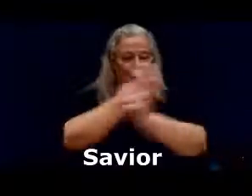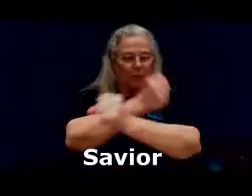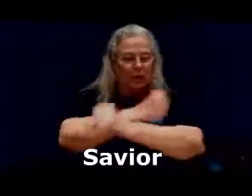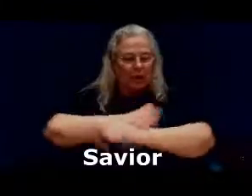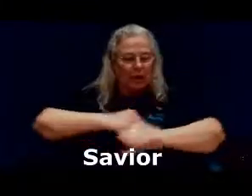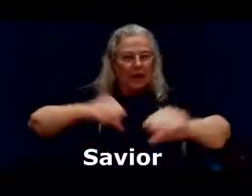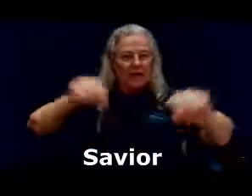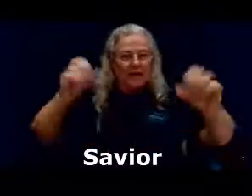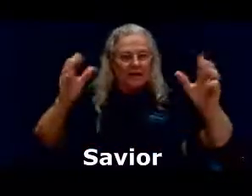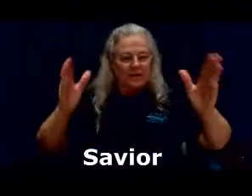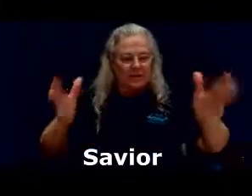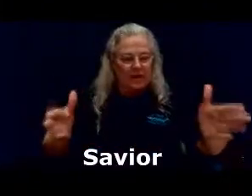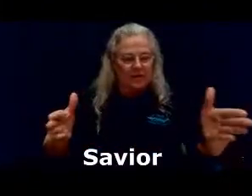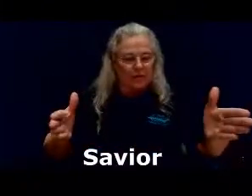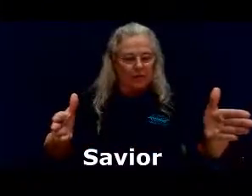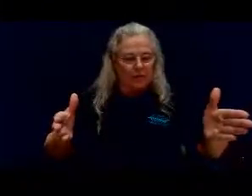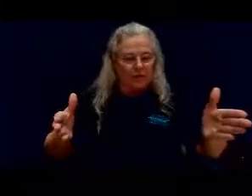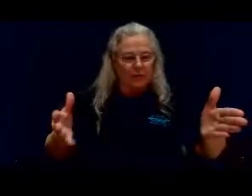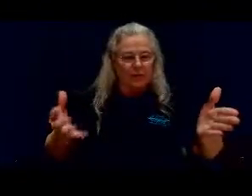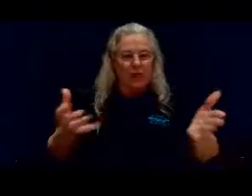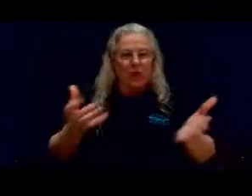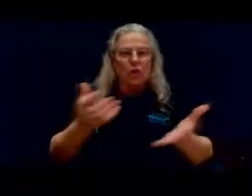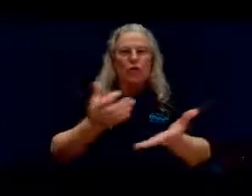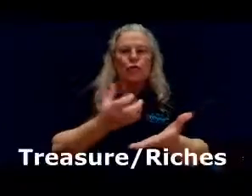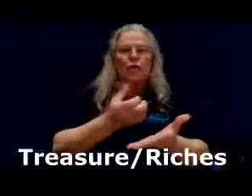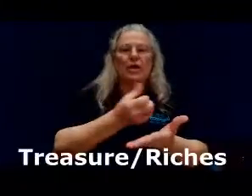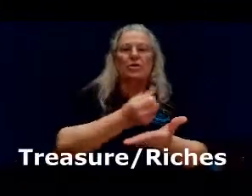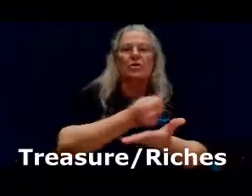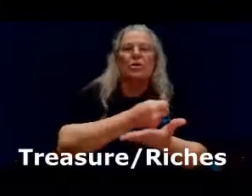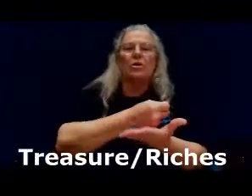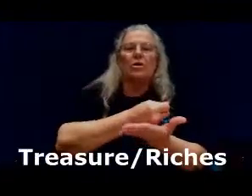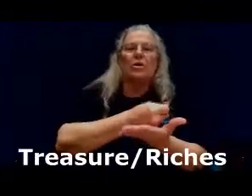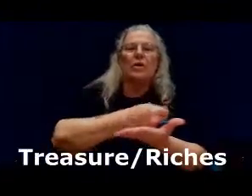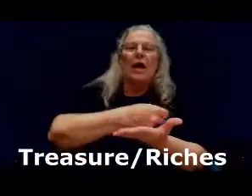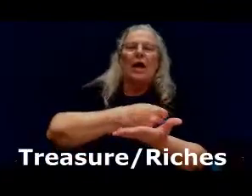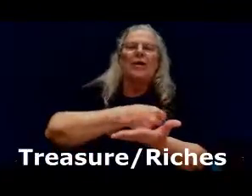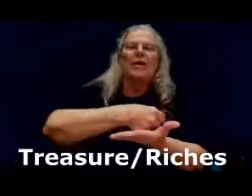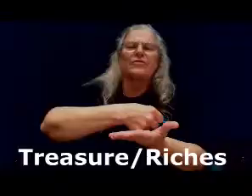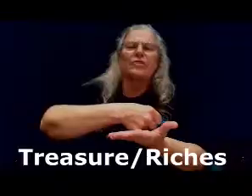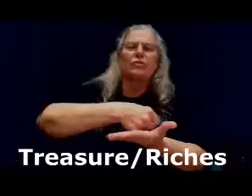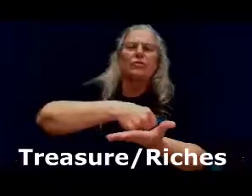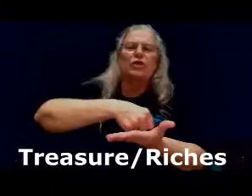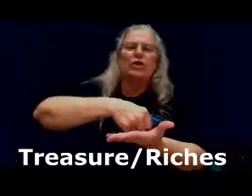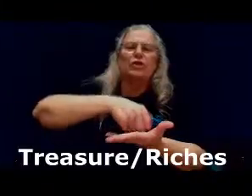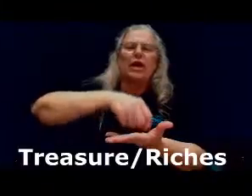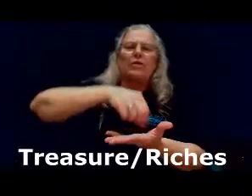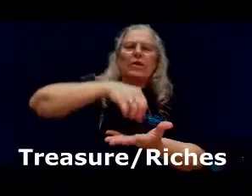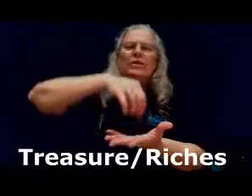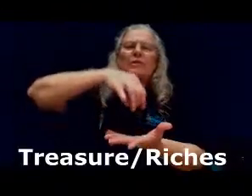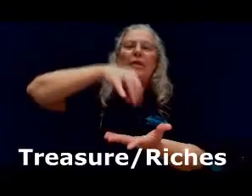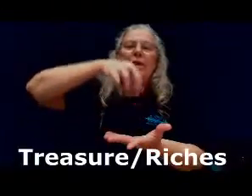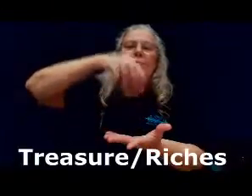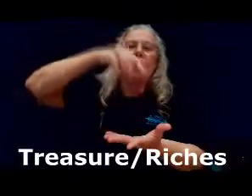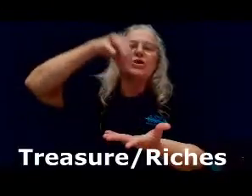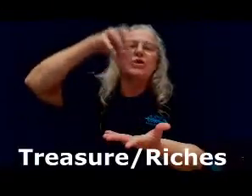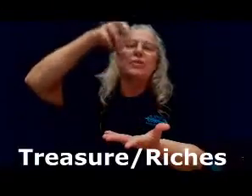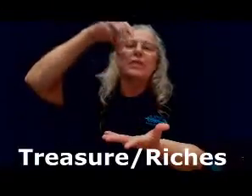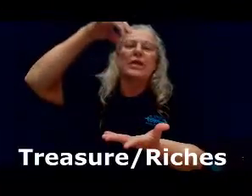put Savior. Treasure. Oh, I think of Scrooge here counting his money and watching the money